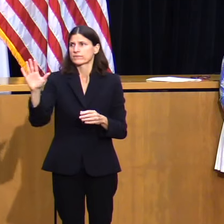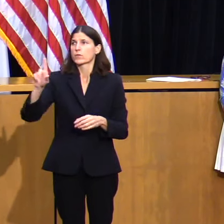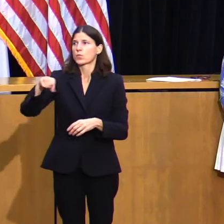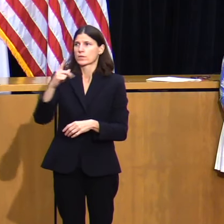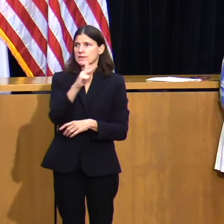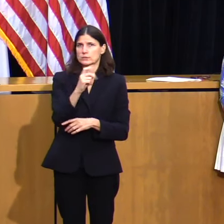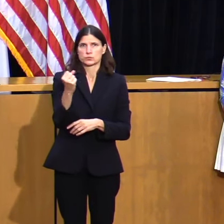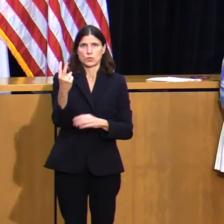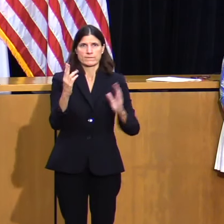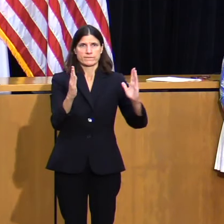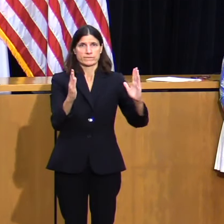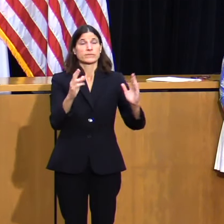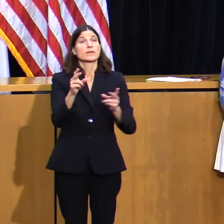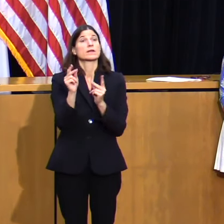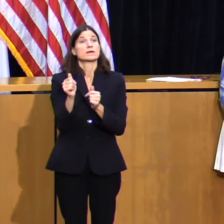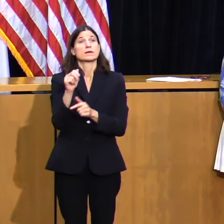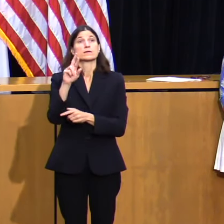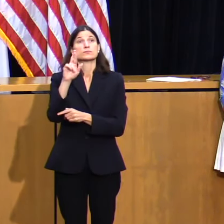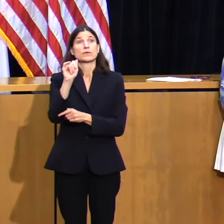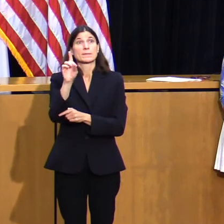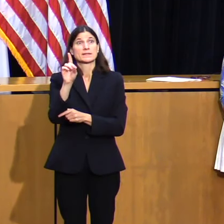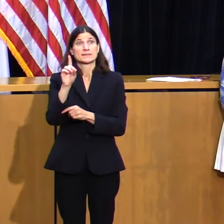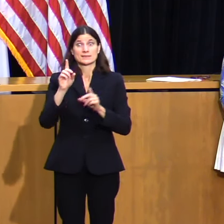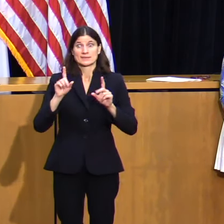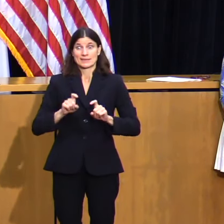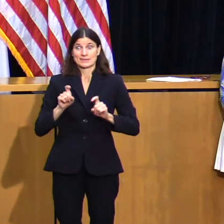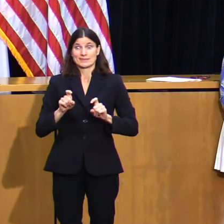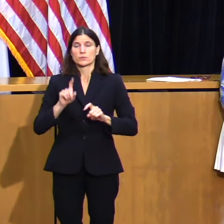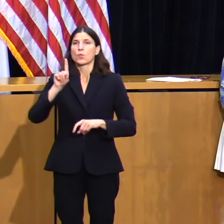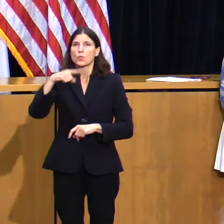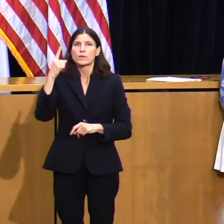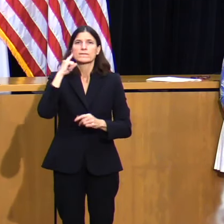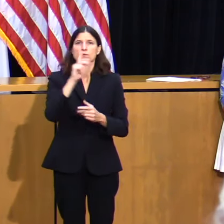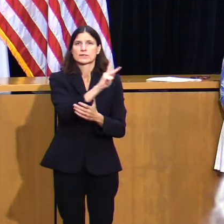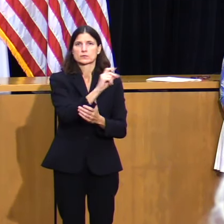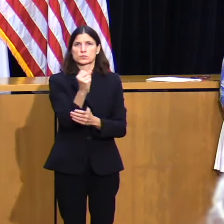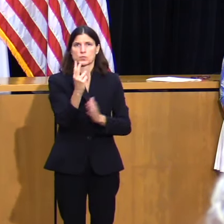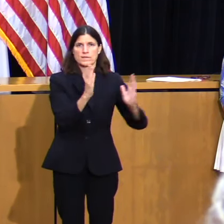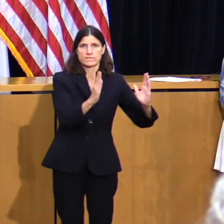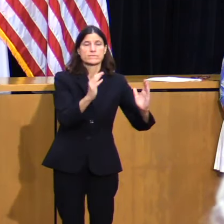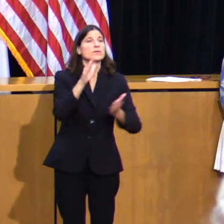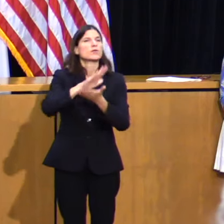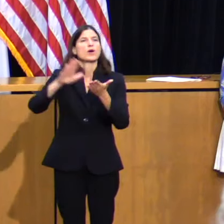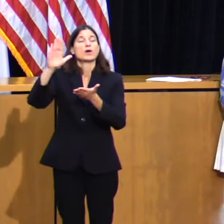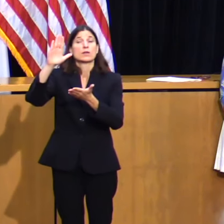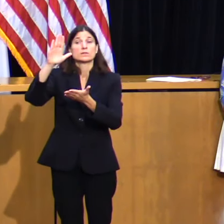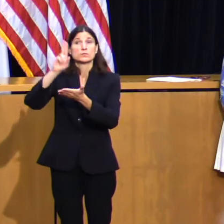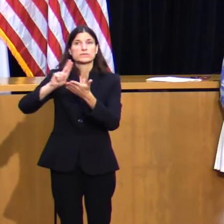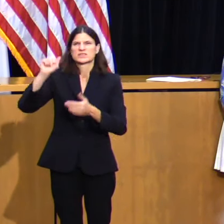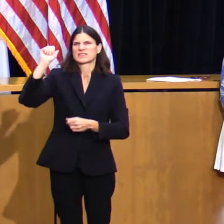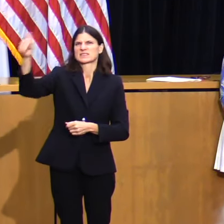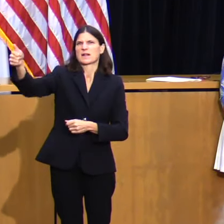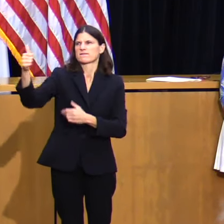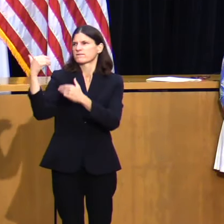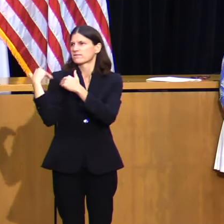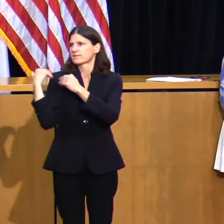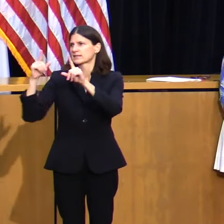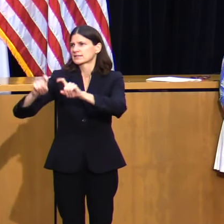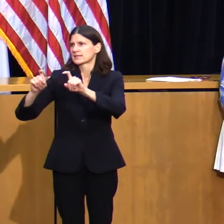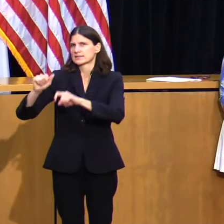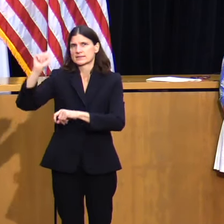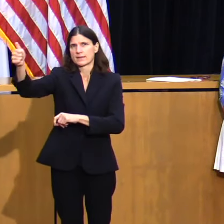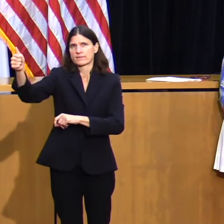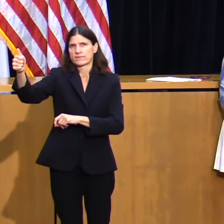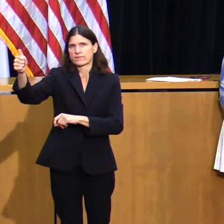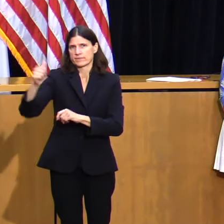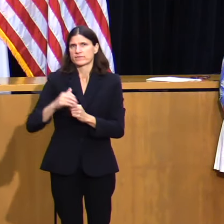to use their own health services for that type of stuff. And many of them have signed up with the Contract Tracing Collaborative